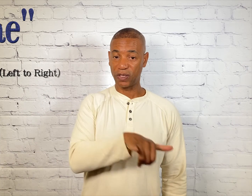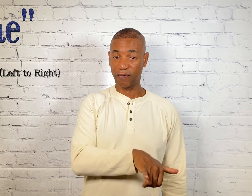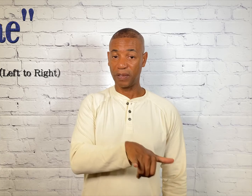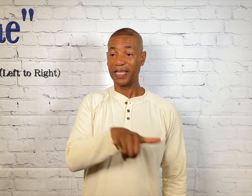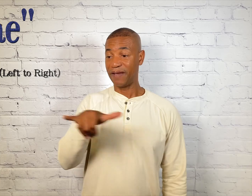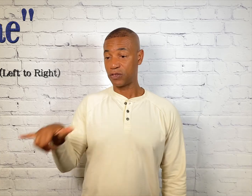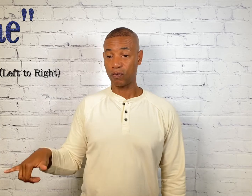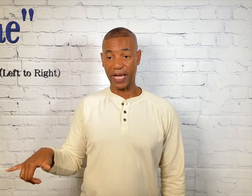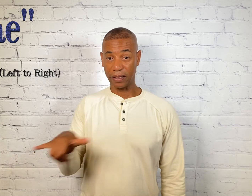from left to right.